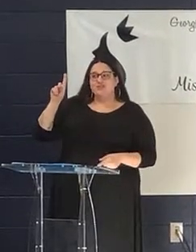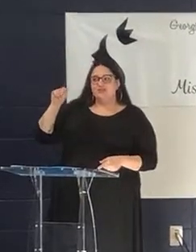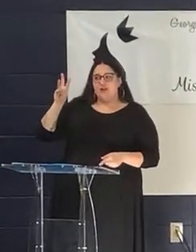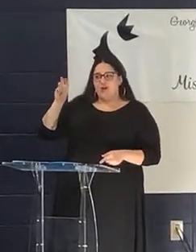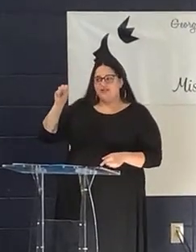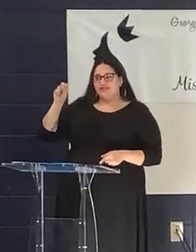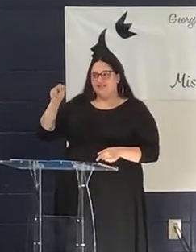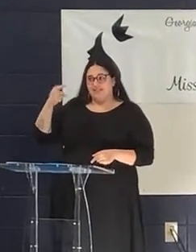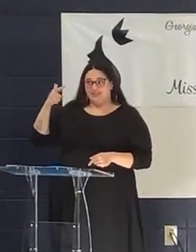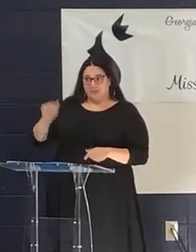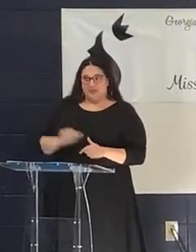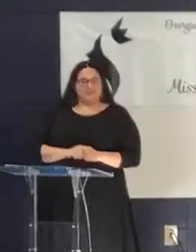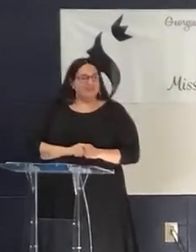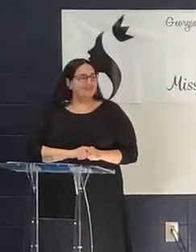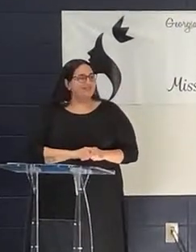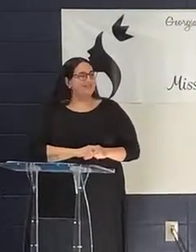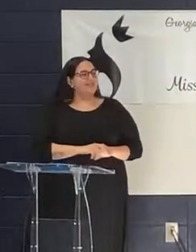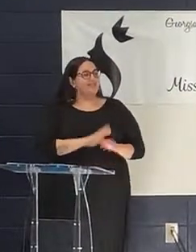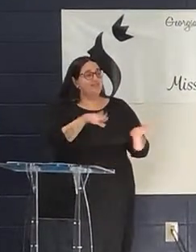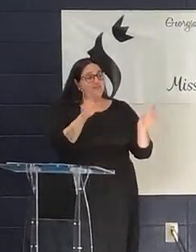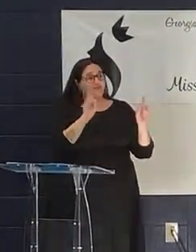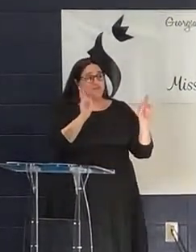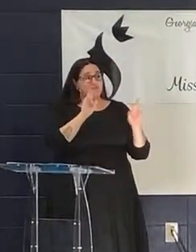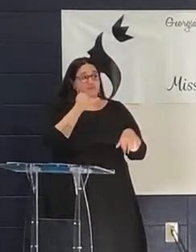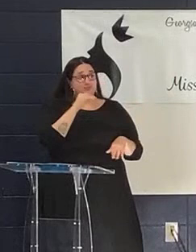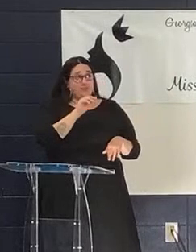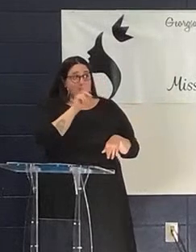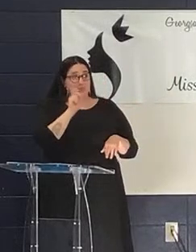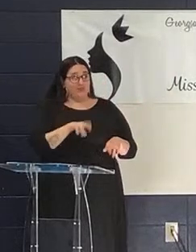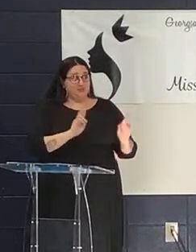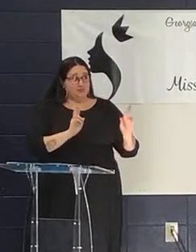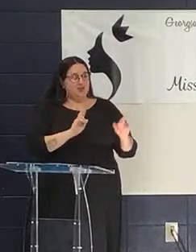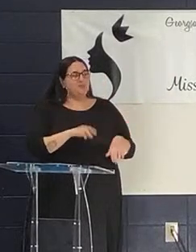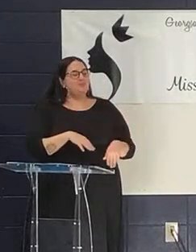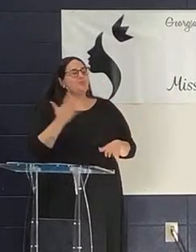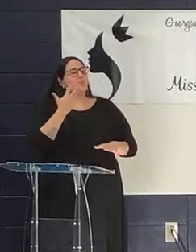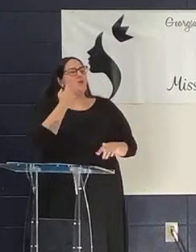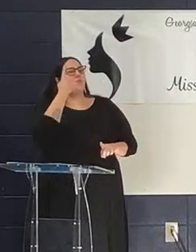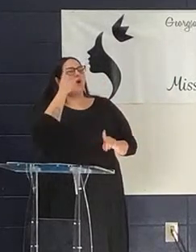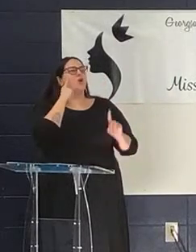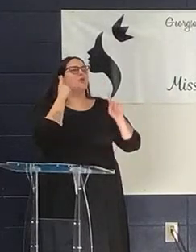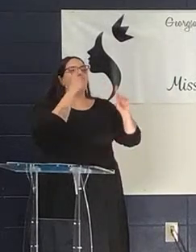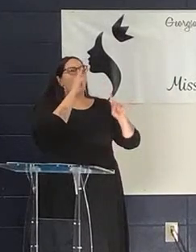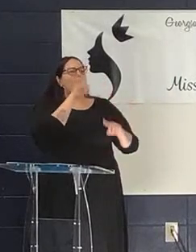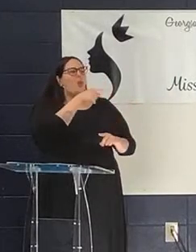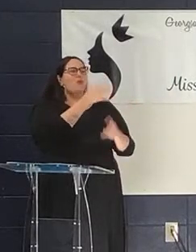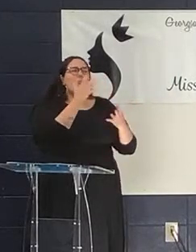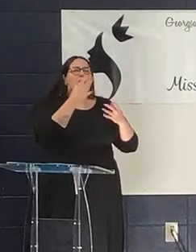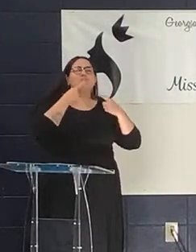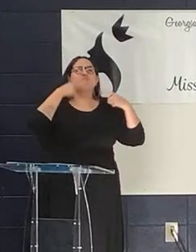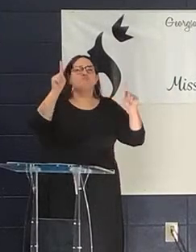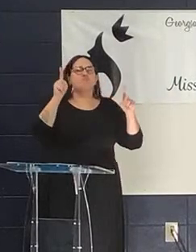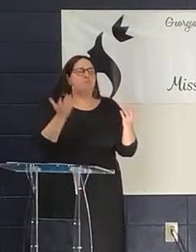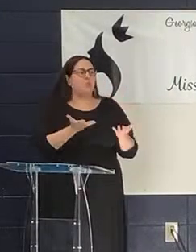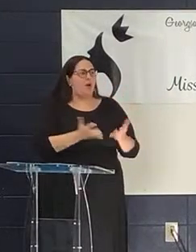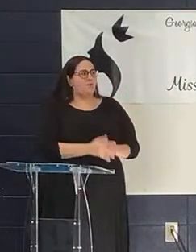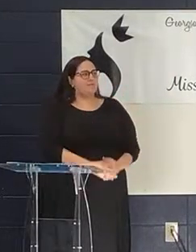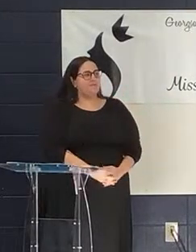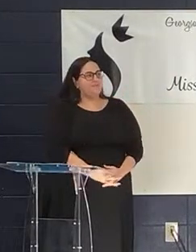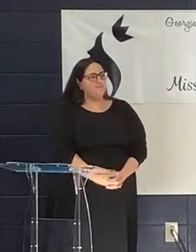for the Deaf. She lives with her family in Dawson, Georgia. Are you ready for our interview question, Jordan? What is